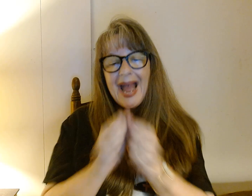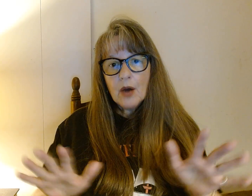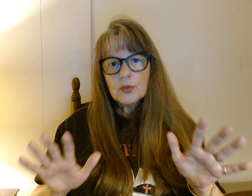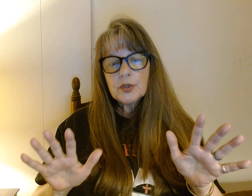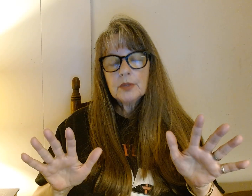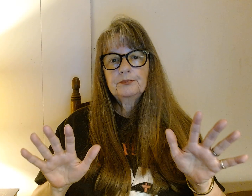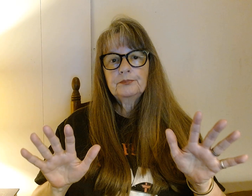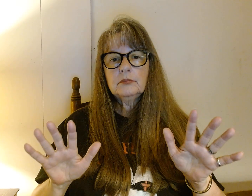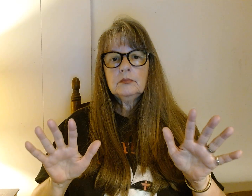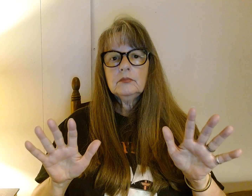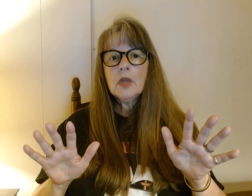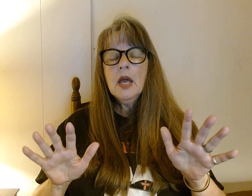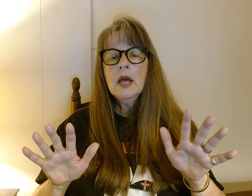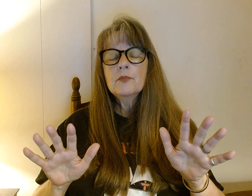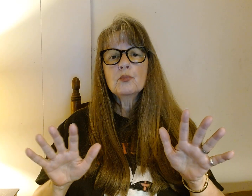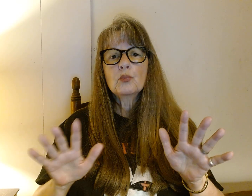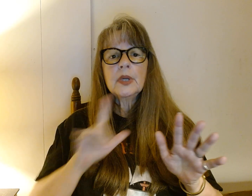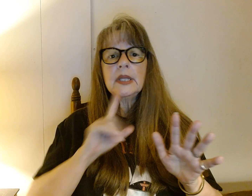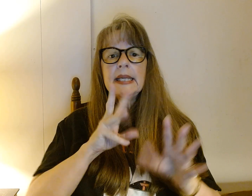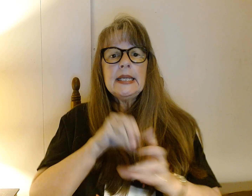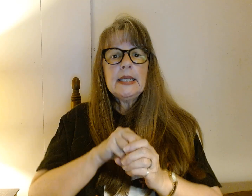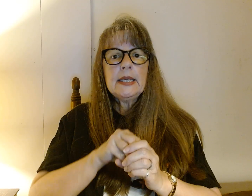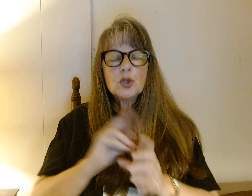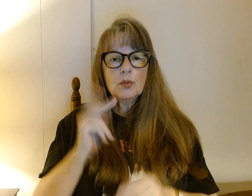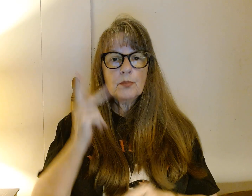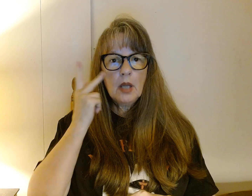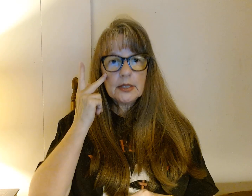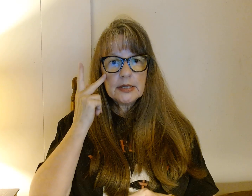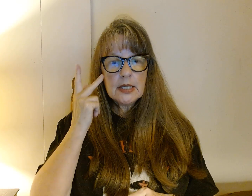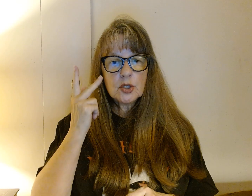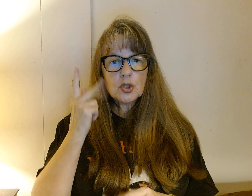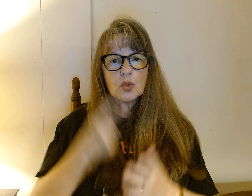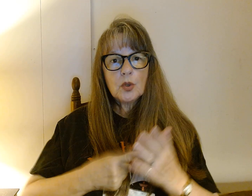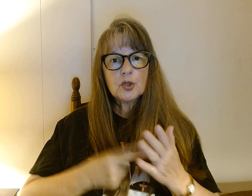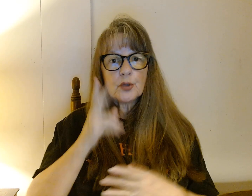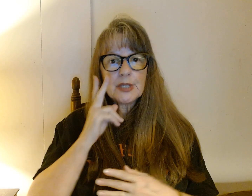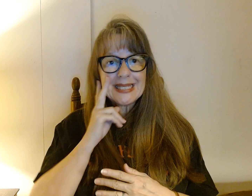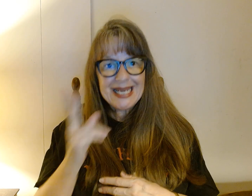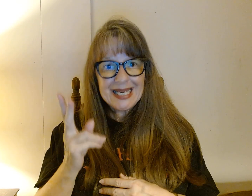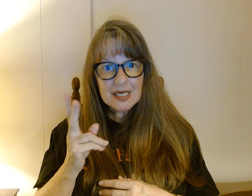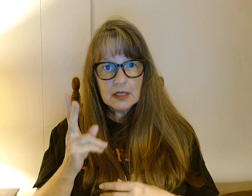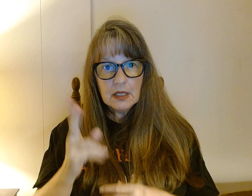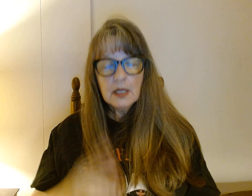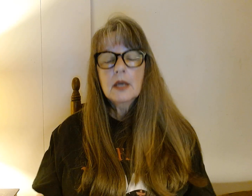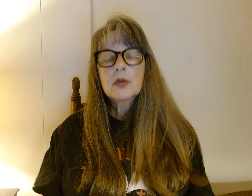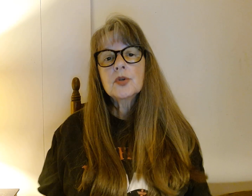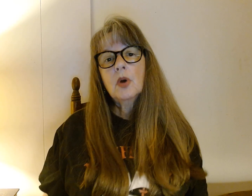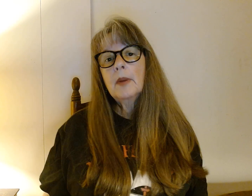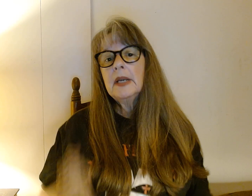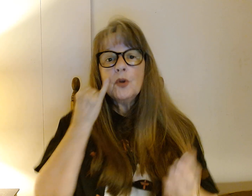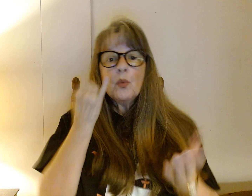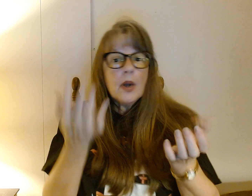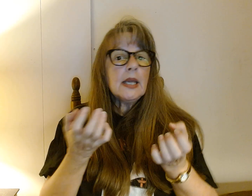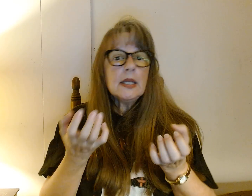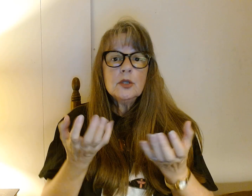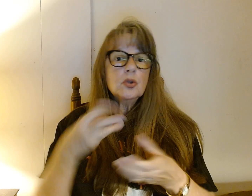without really getting into politics. It's just what you're seeing. So, I mean, if you want to get into